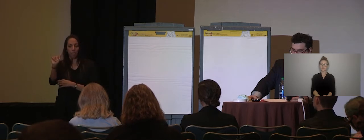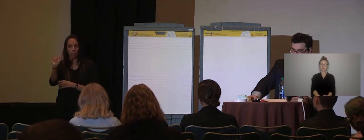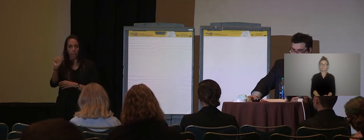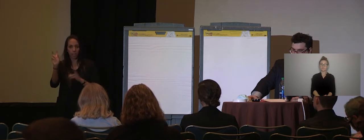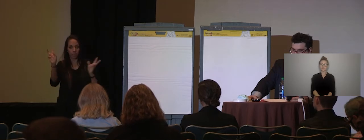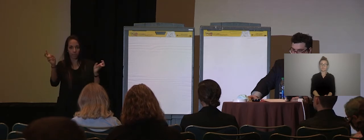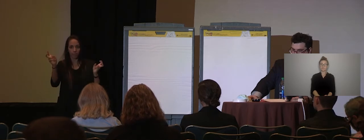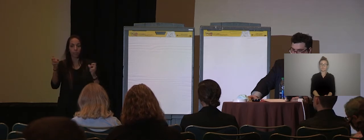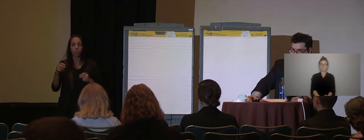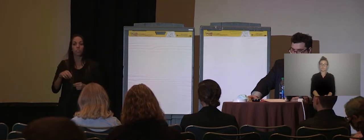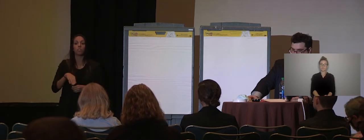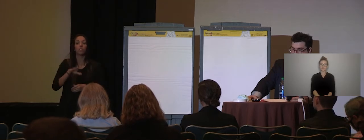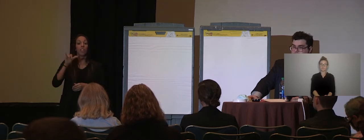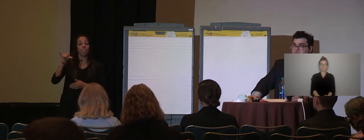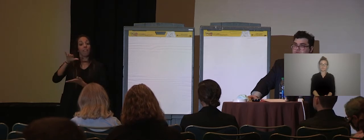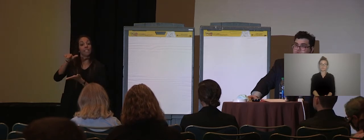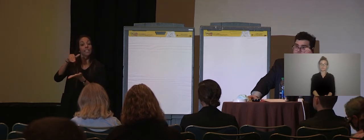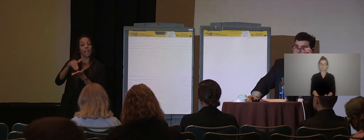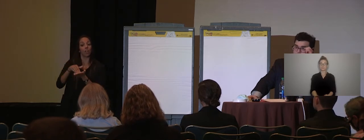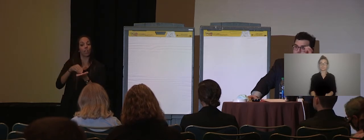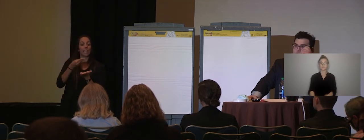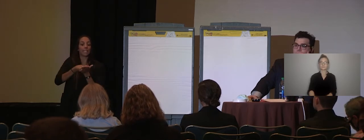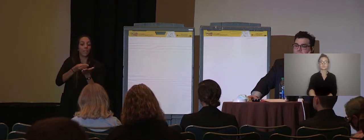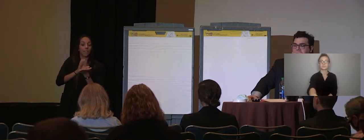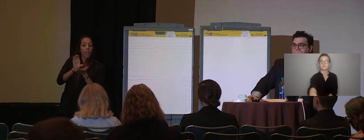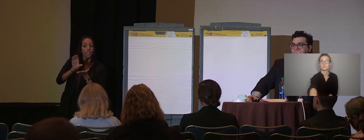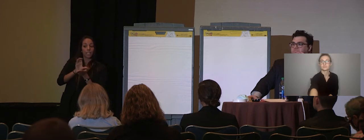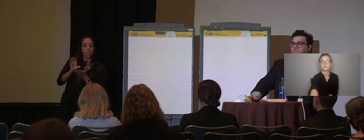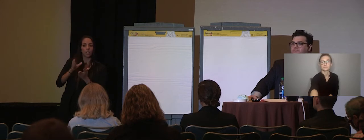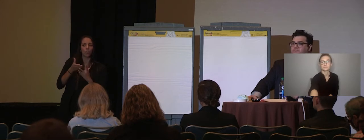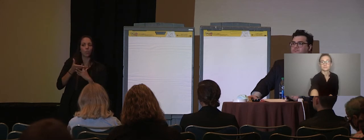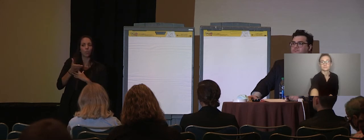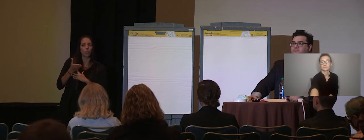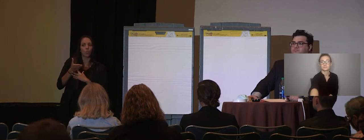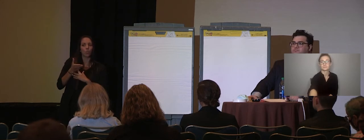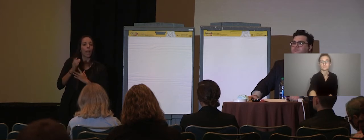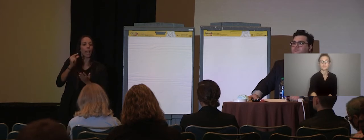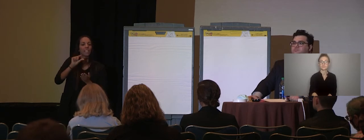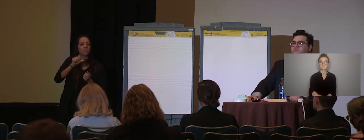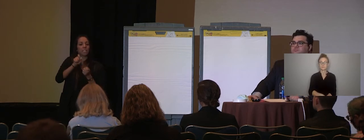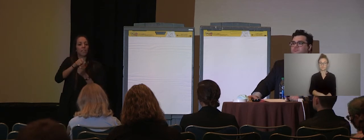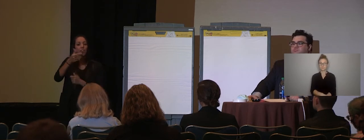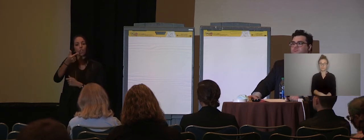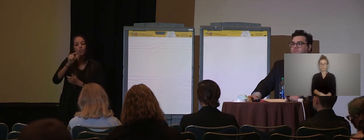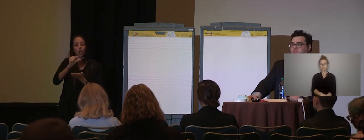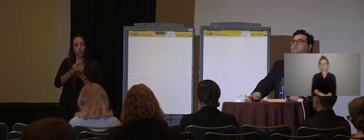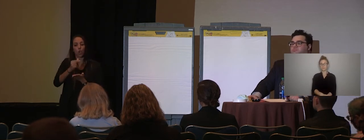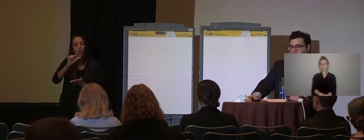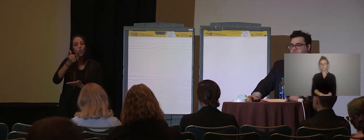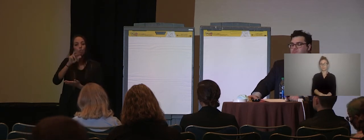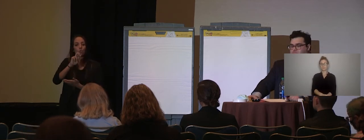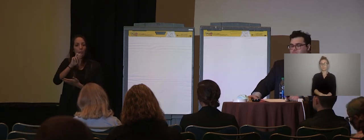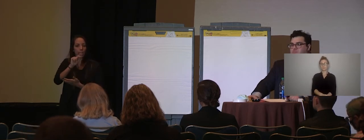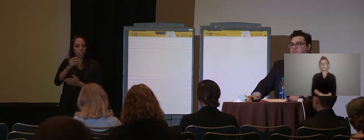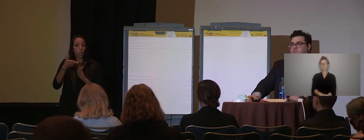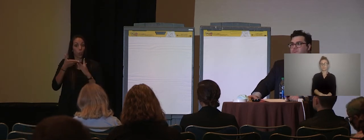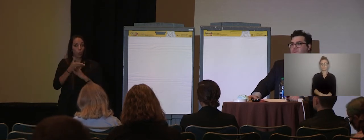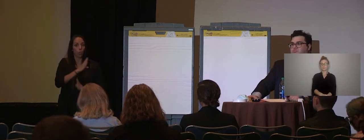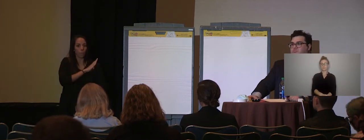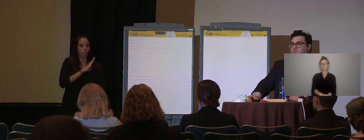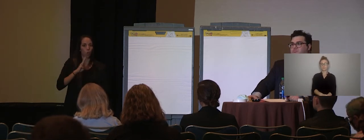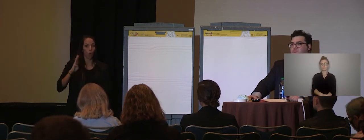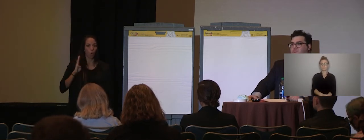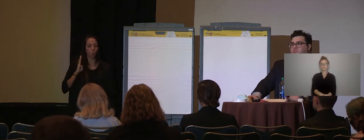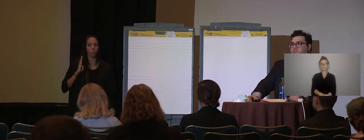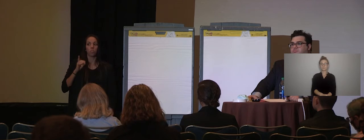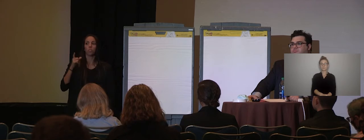This center is funded through the BJJ grant, which is the Bureau on Justice and Assistance